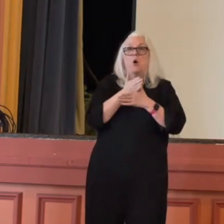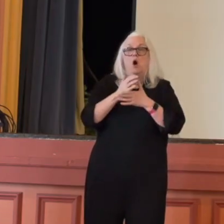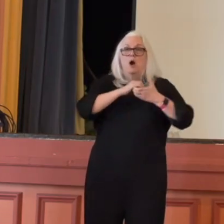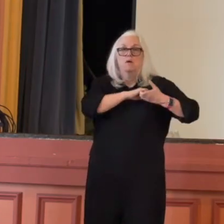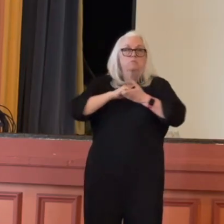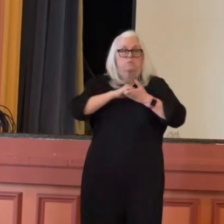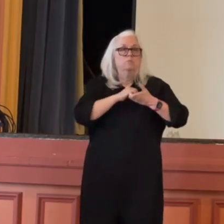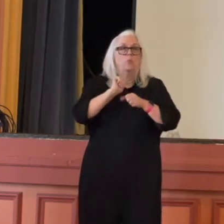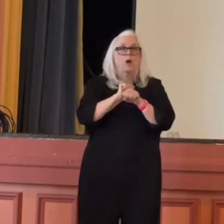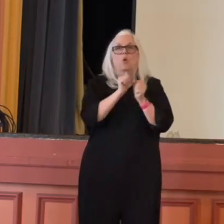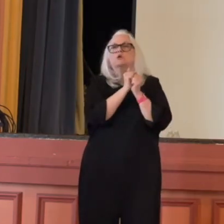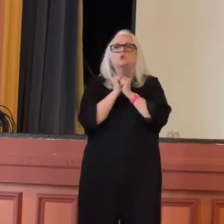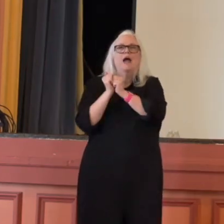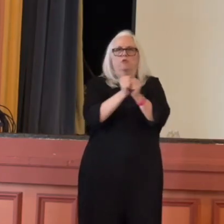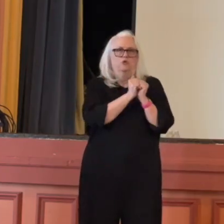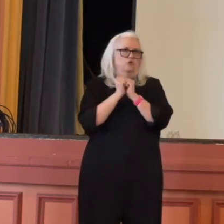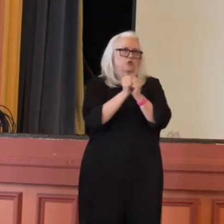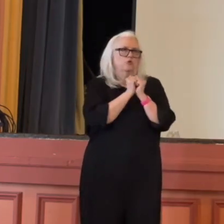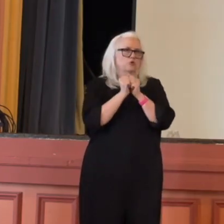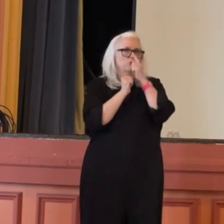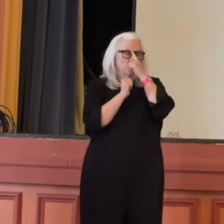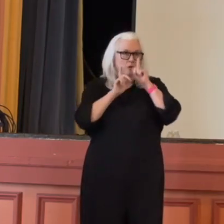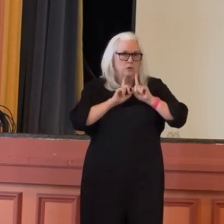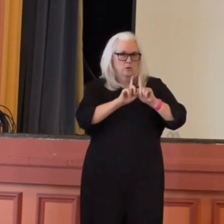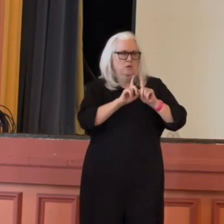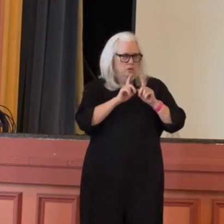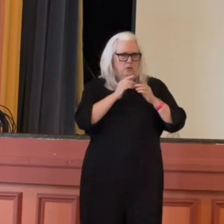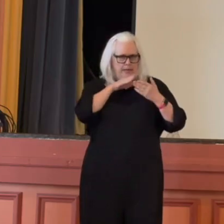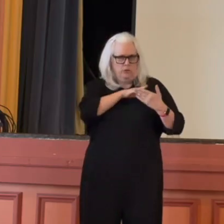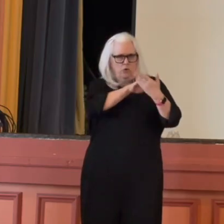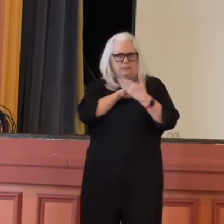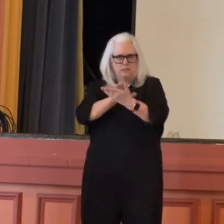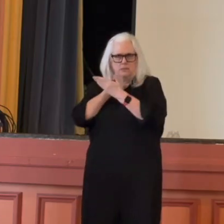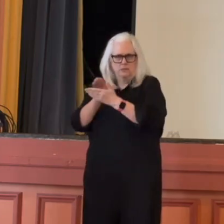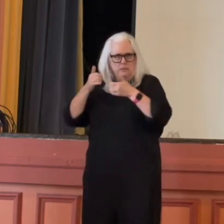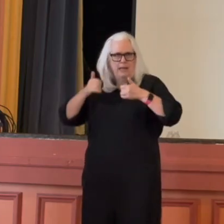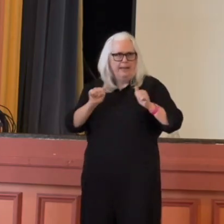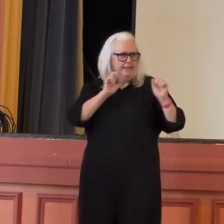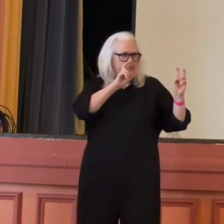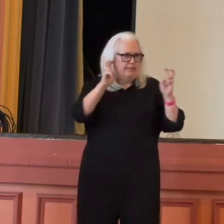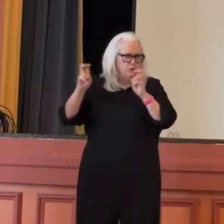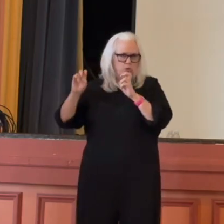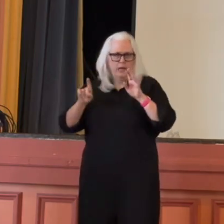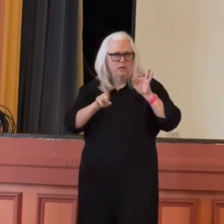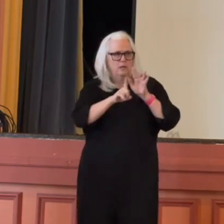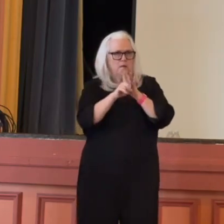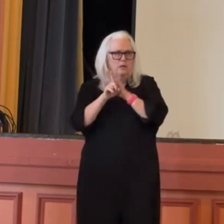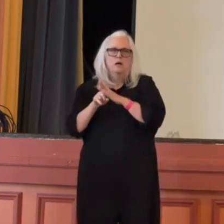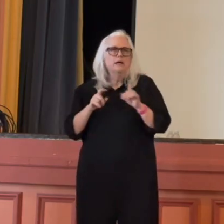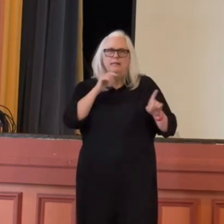side by side and addressing the issues together, not as regulated and